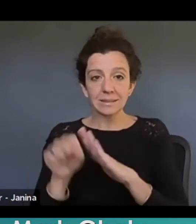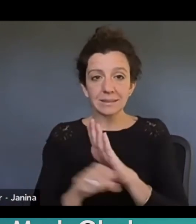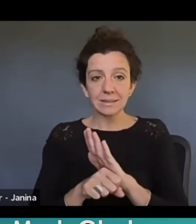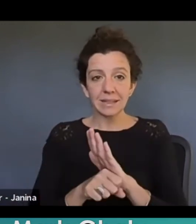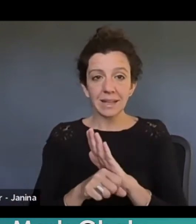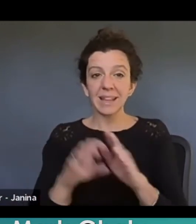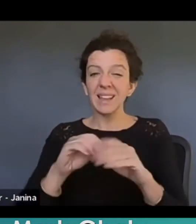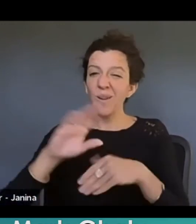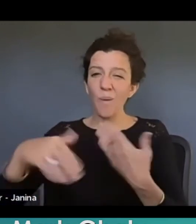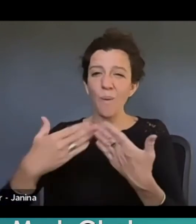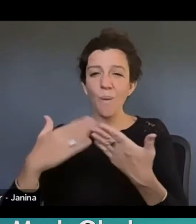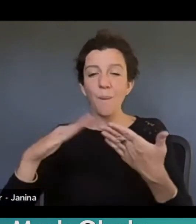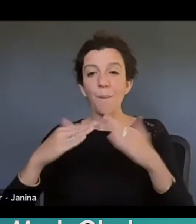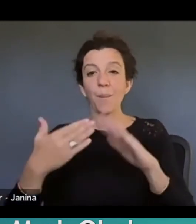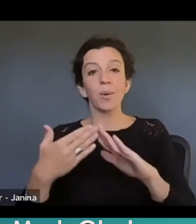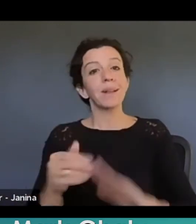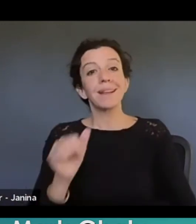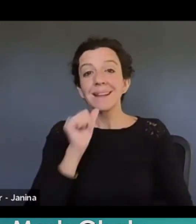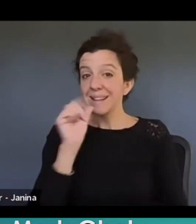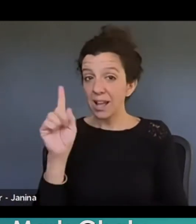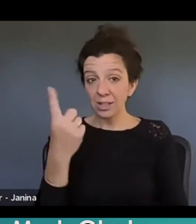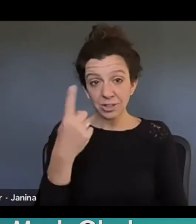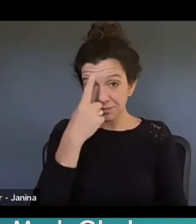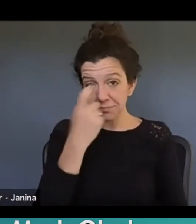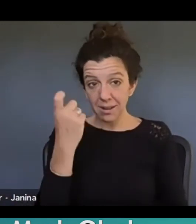because the state